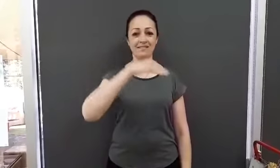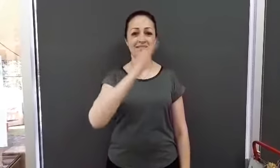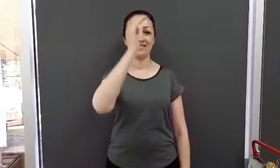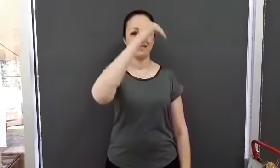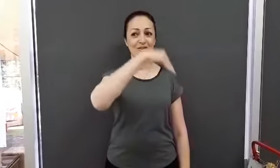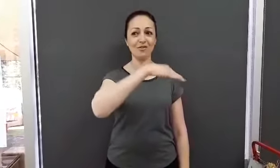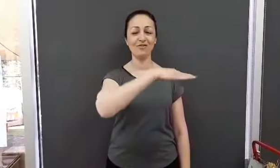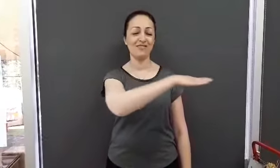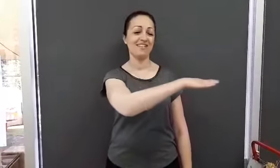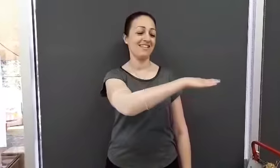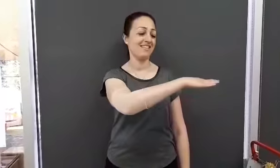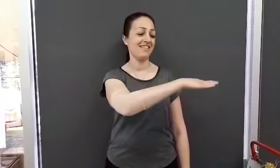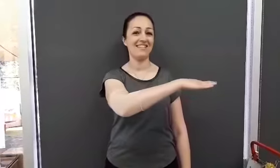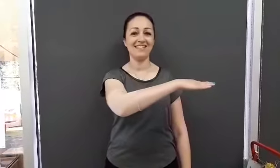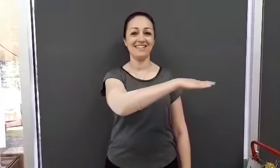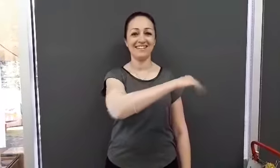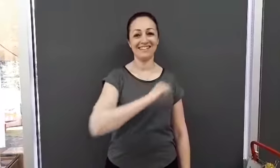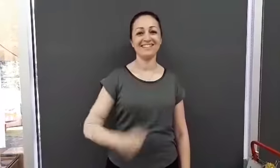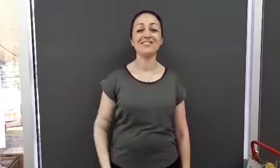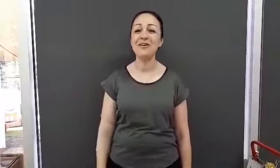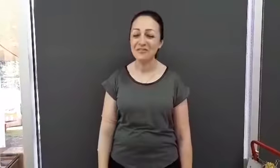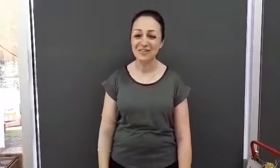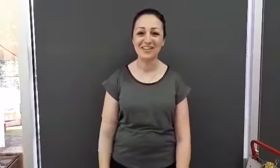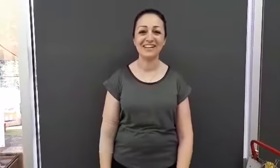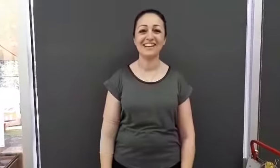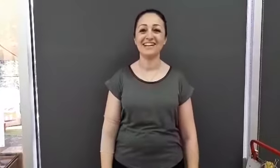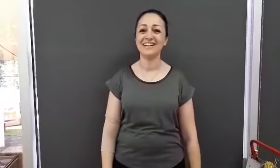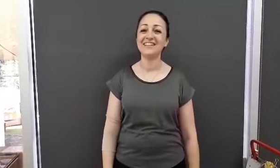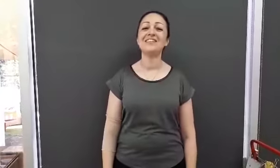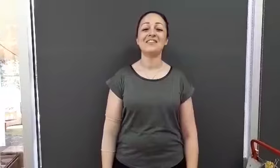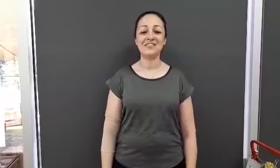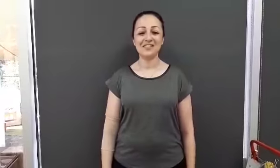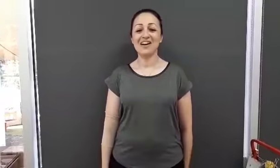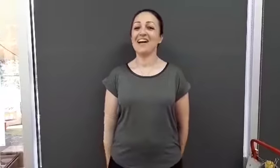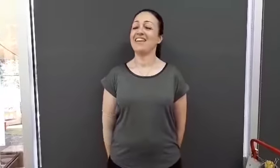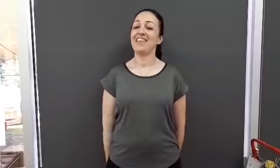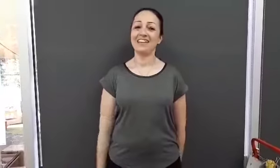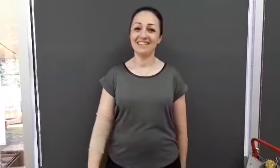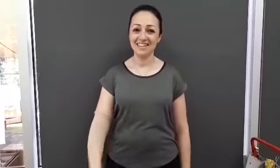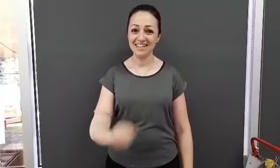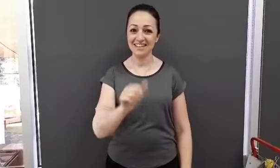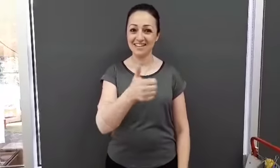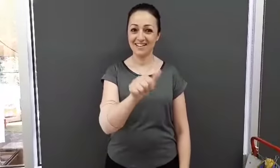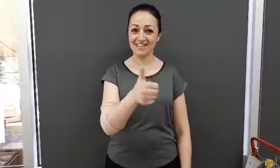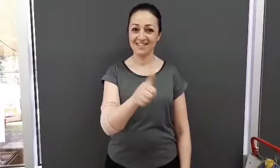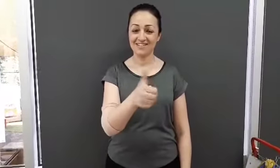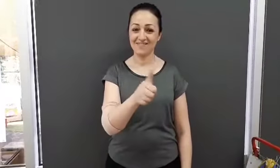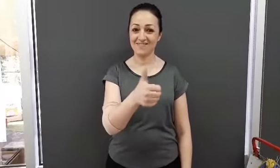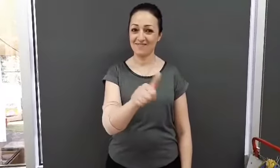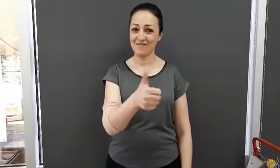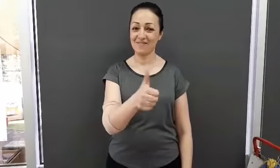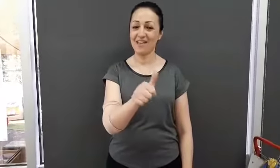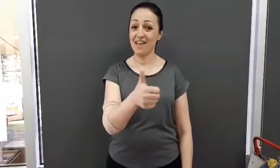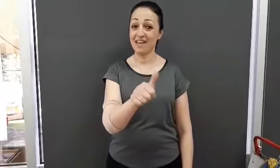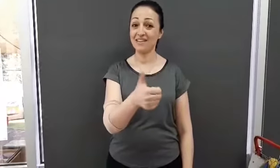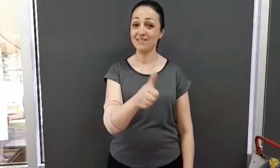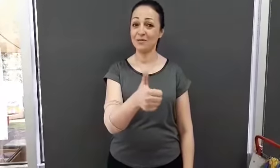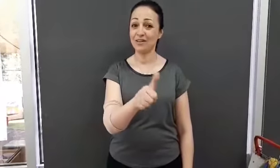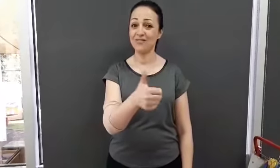Aha. Dolphin. Dolphin. All right. That's the end. So we're gonna finish